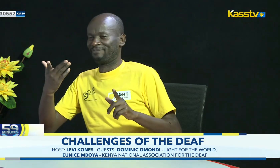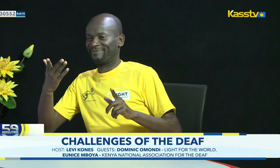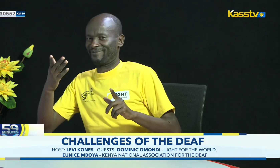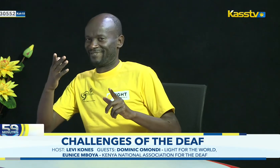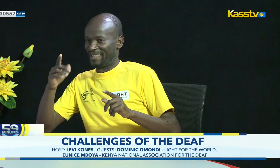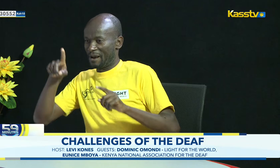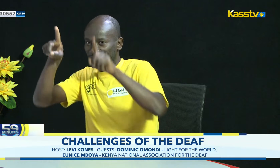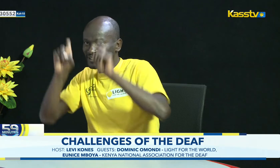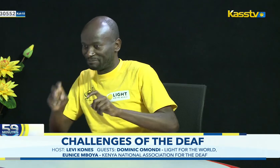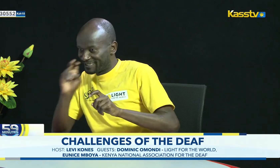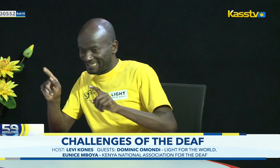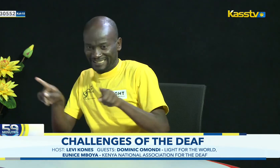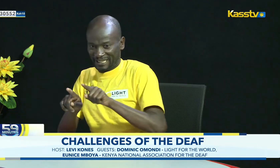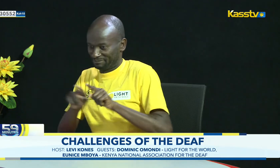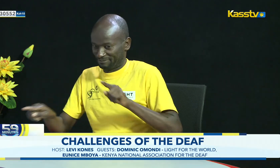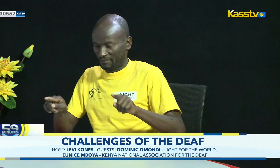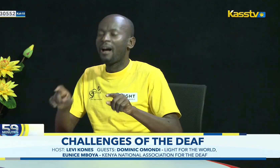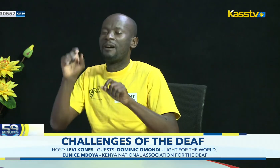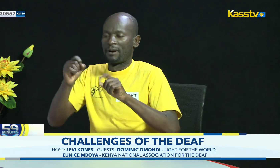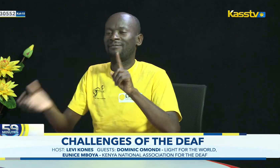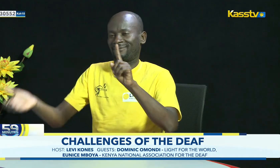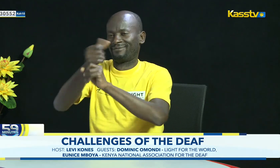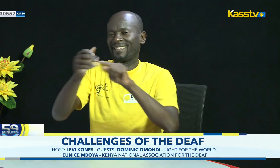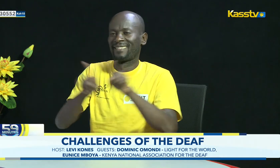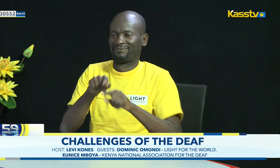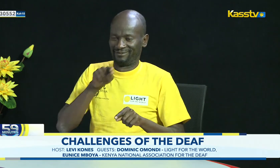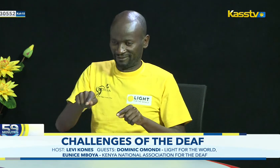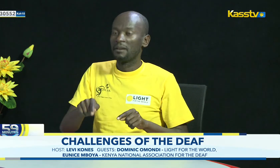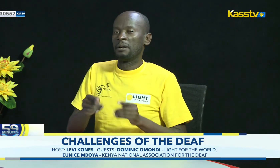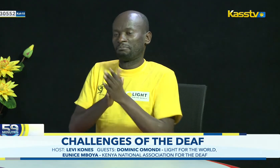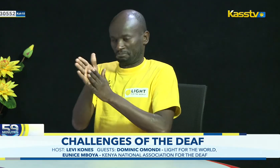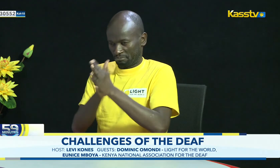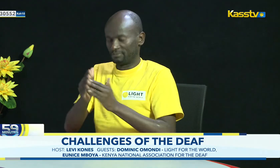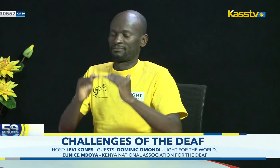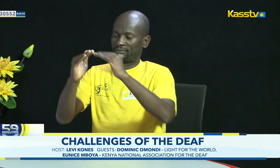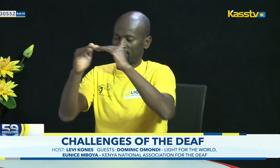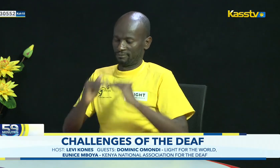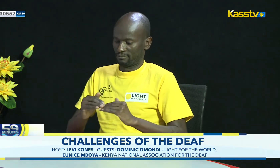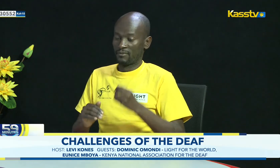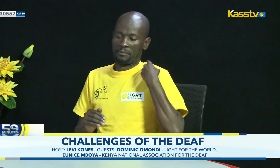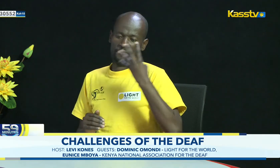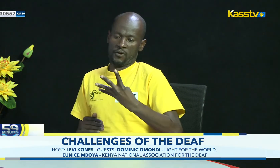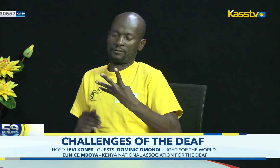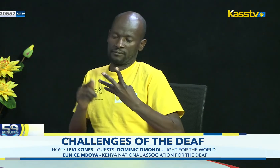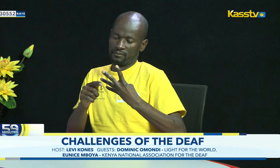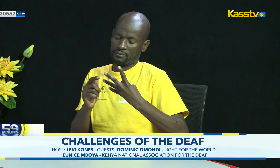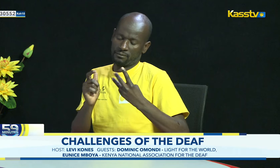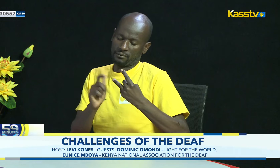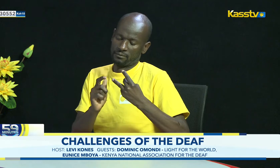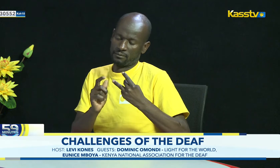support, you can really see your business improving, and also creating that awareness, help people have